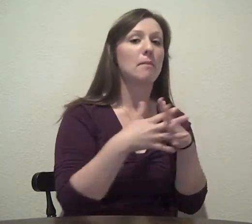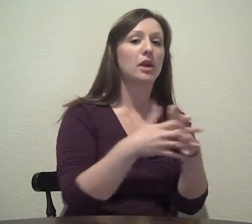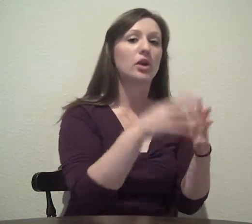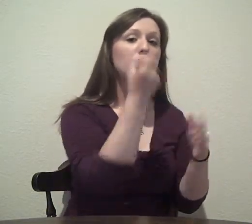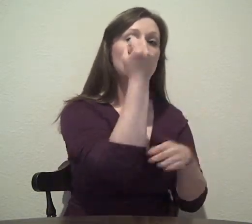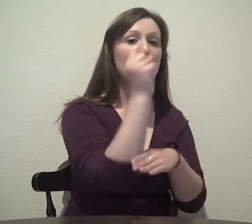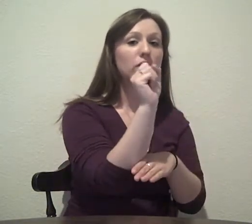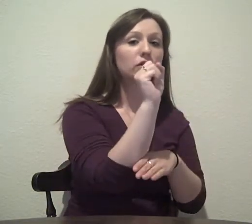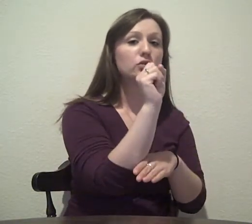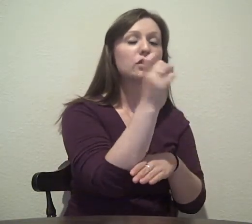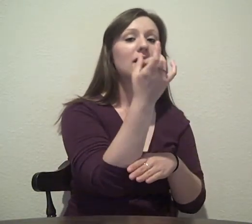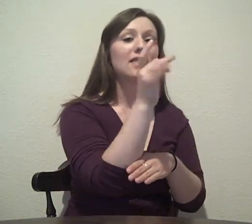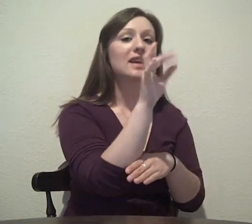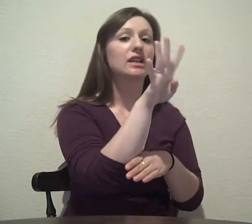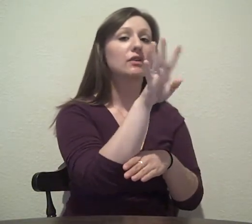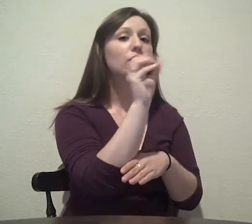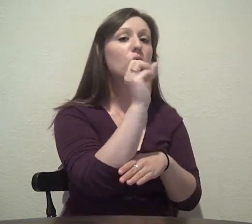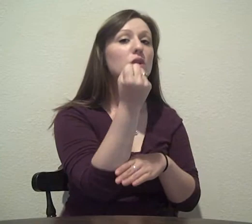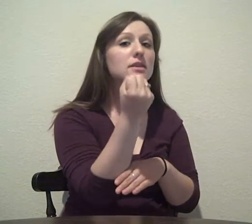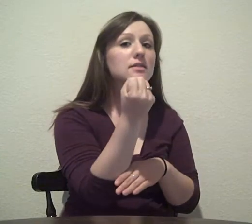the 1840s.